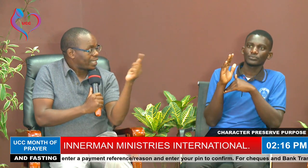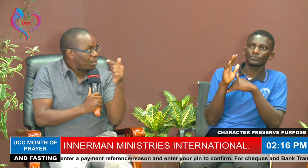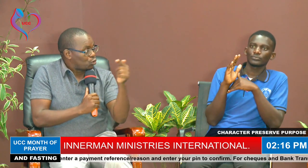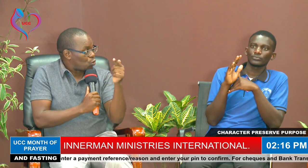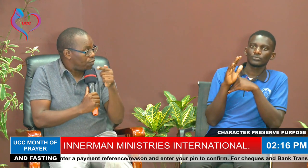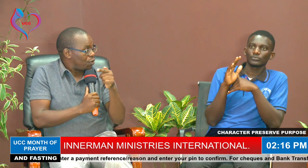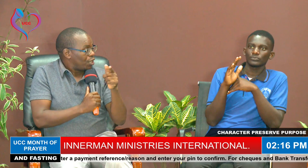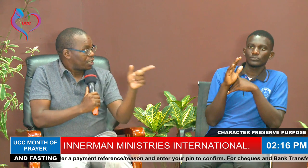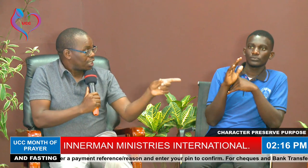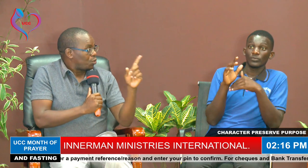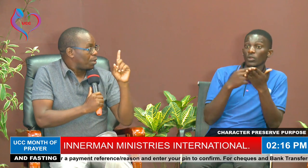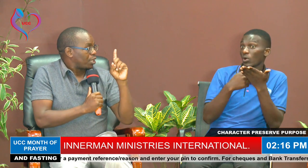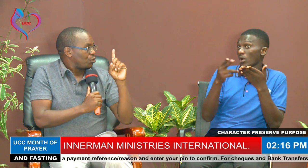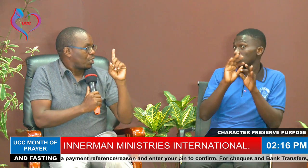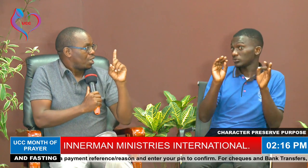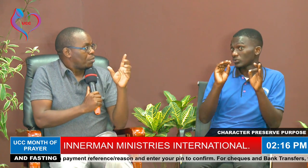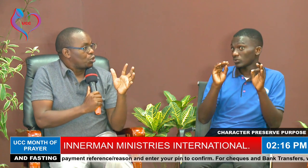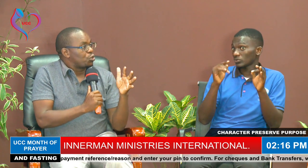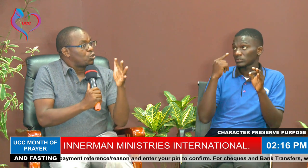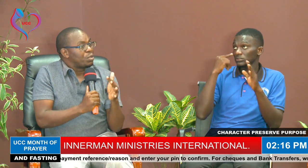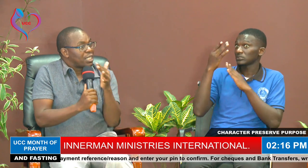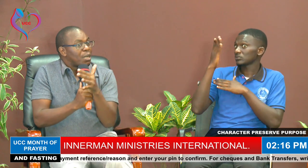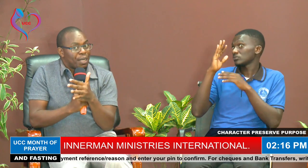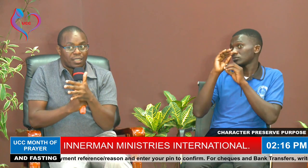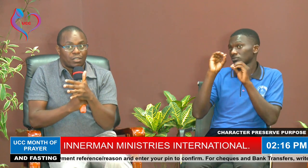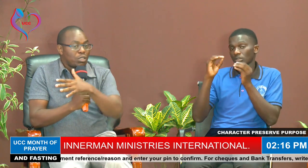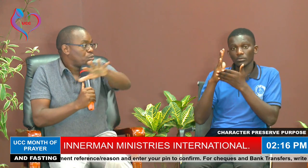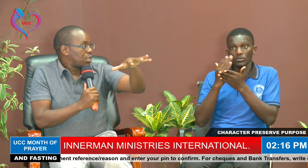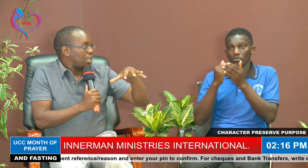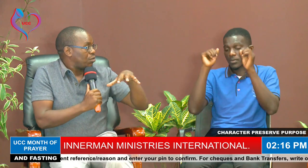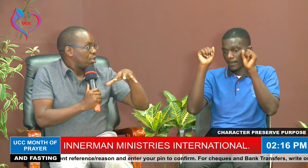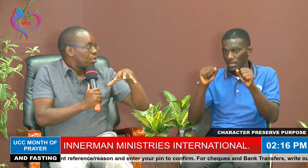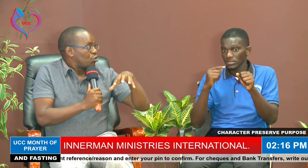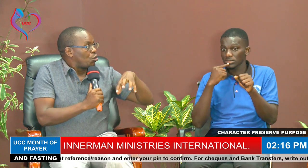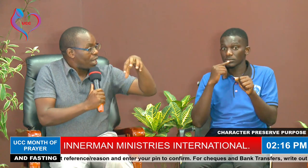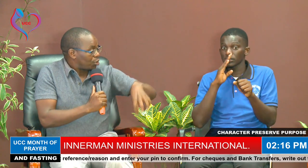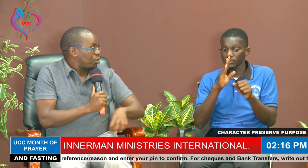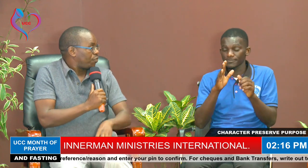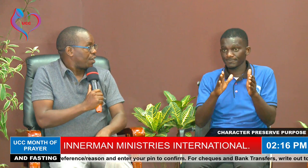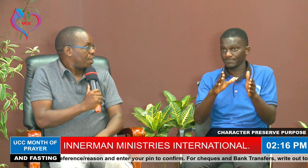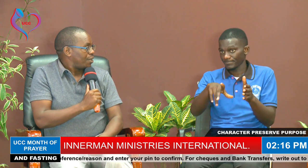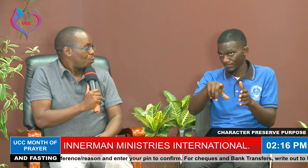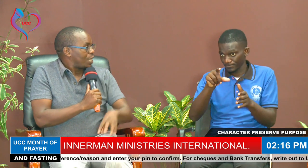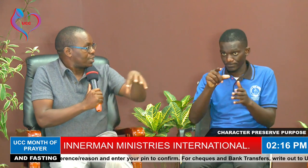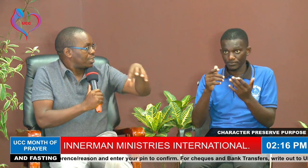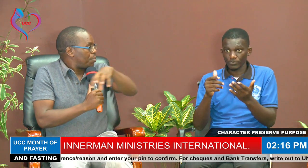Awatali butukuvu teri kulaba Katonda, because you need to be set apart. Tuli munse eno tulina kubanga tetujifanana. We are set